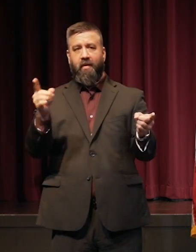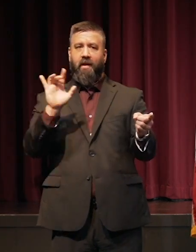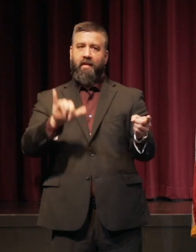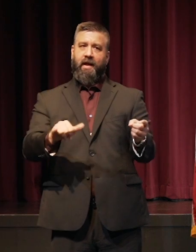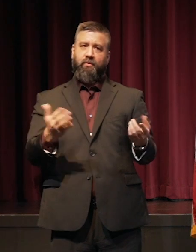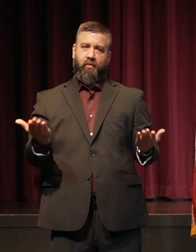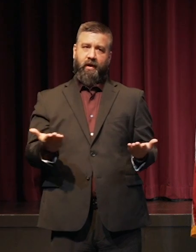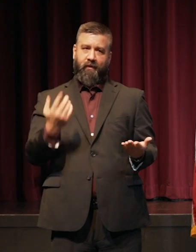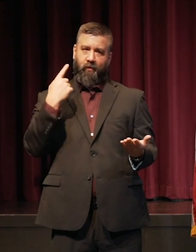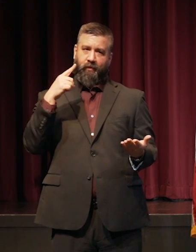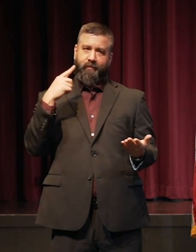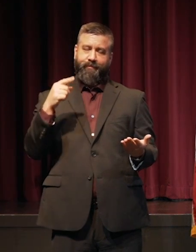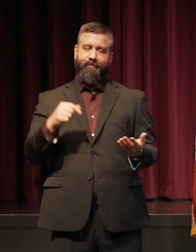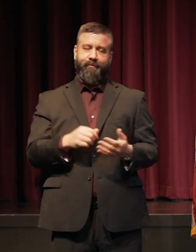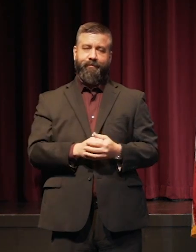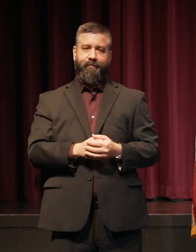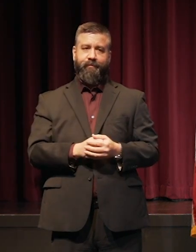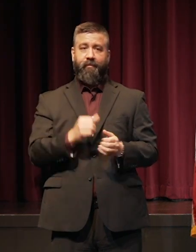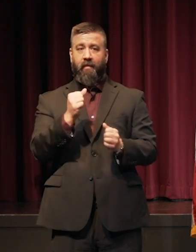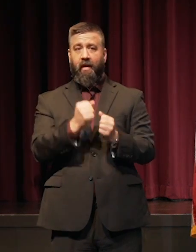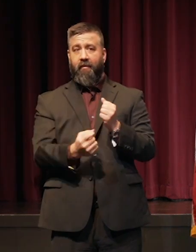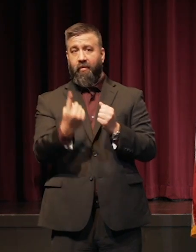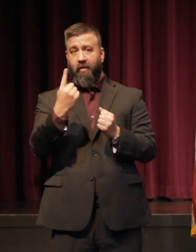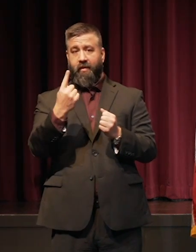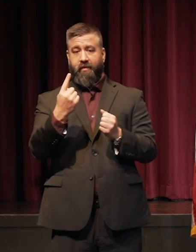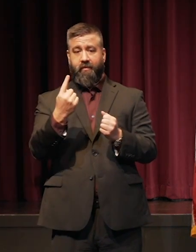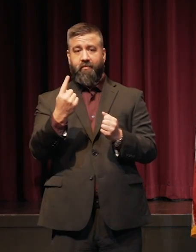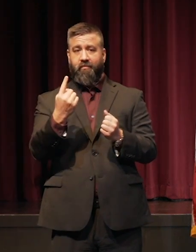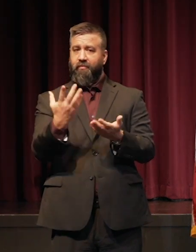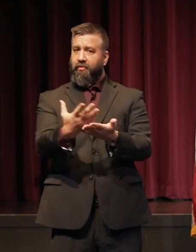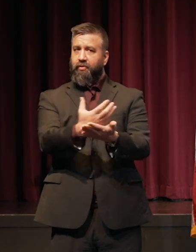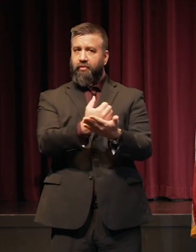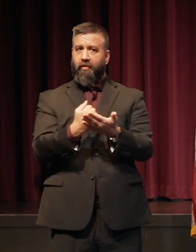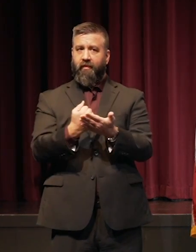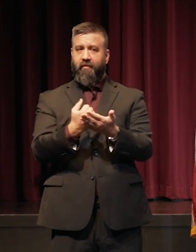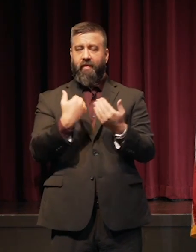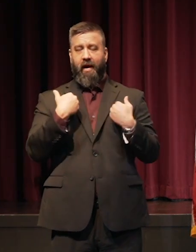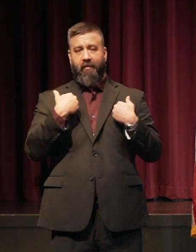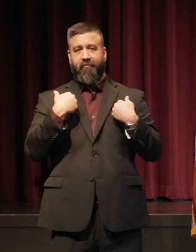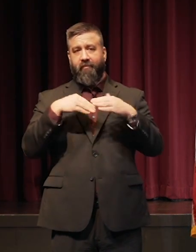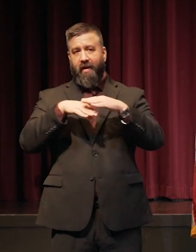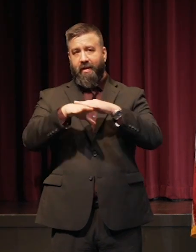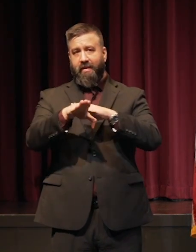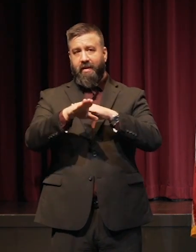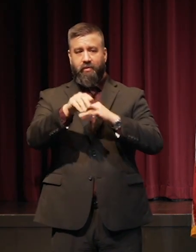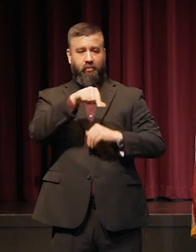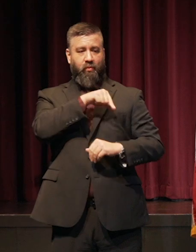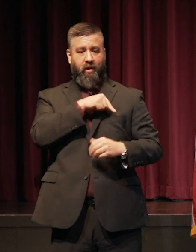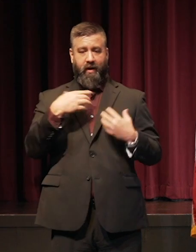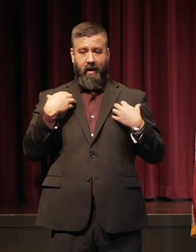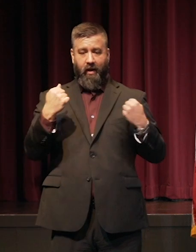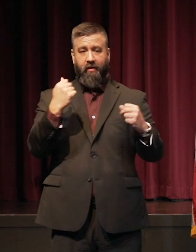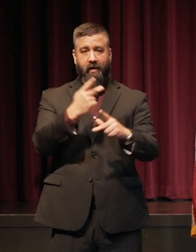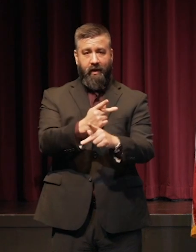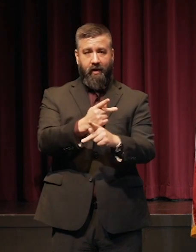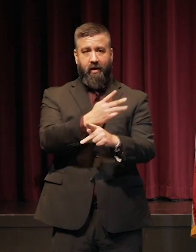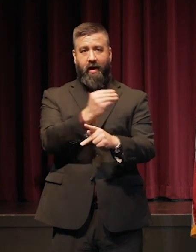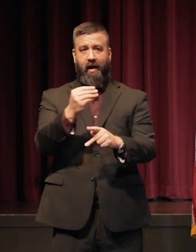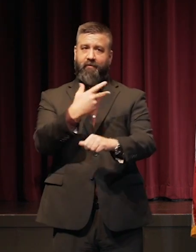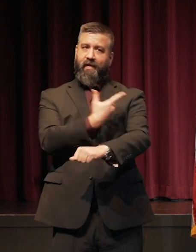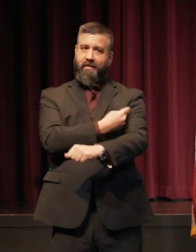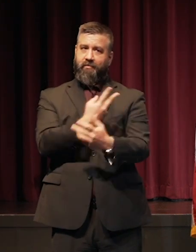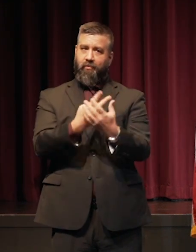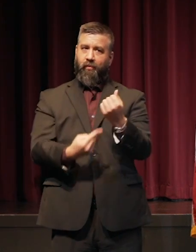what we're here to do. Everyone in our community deserves to have access to quality health care and access to this